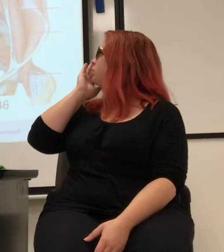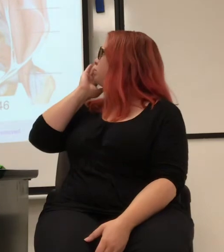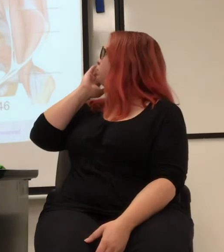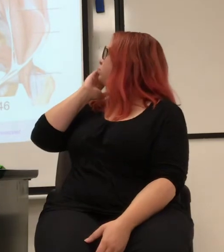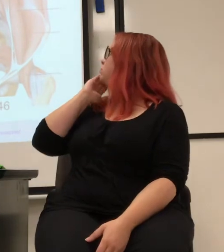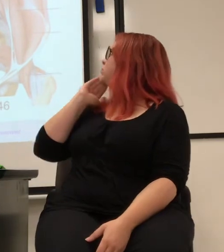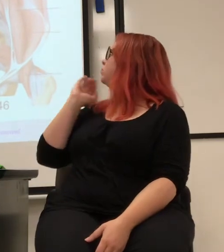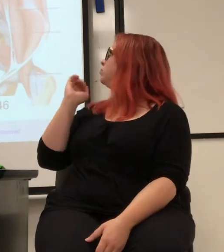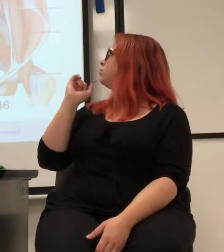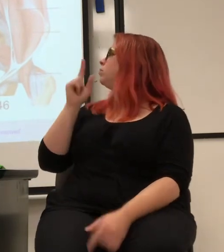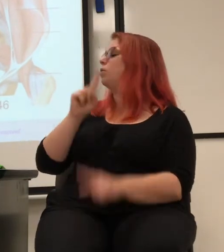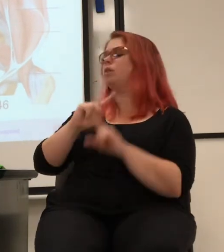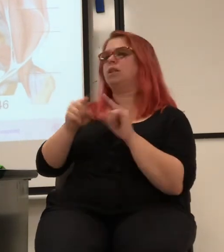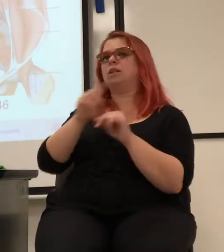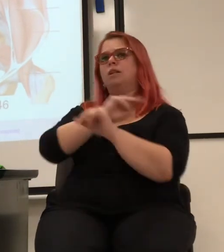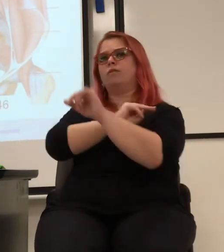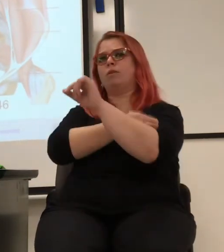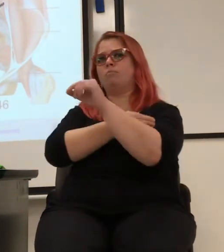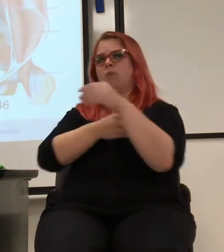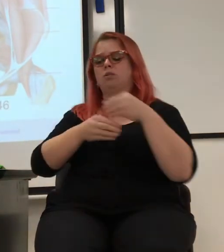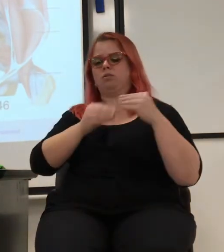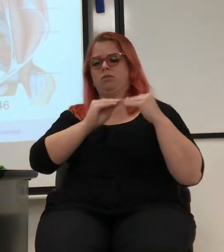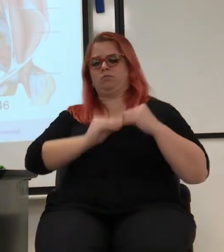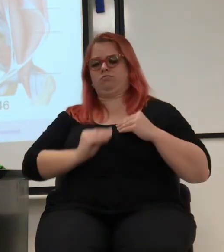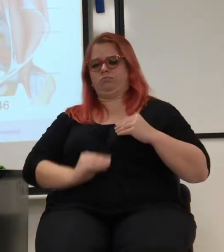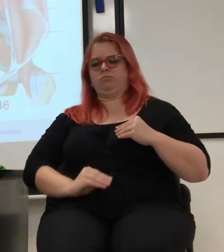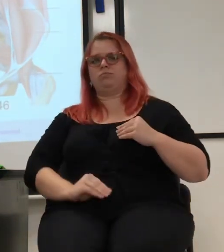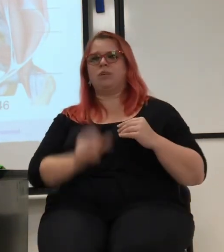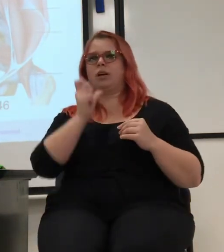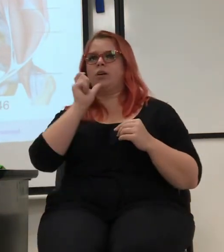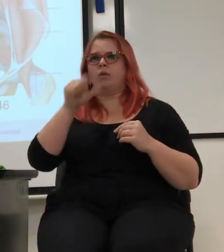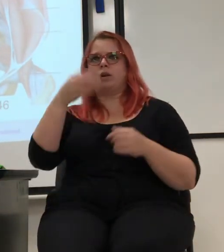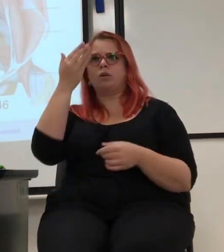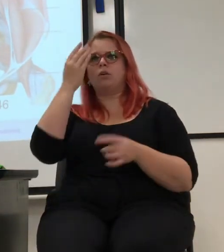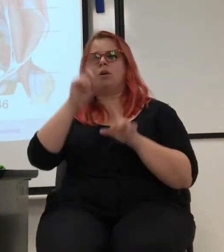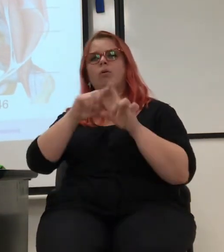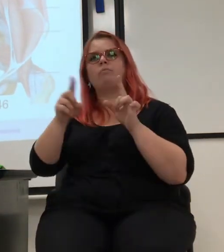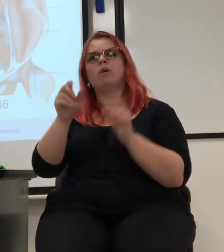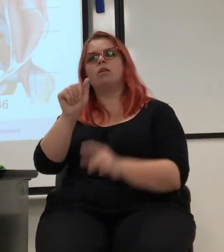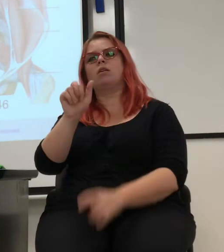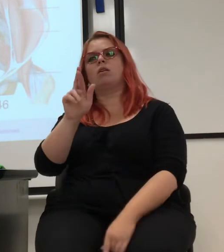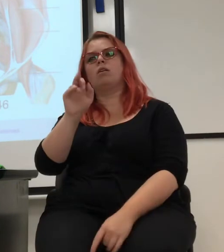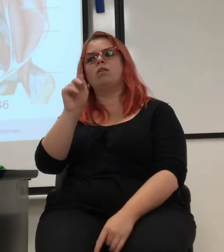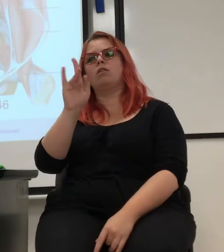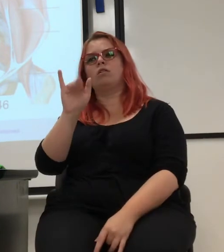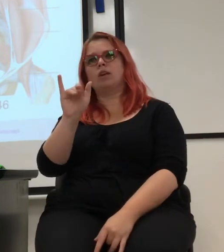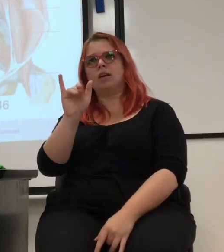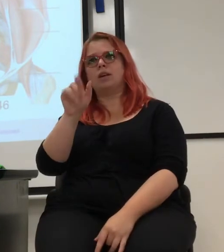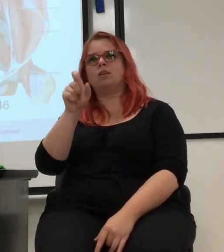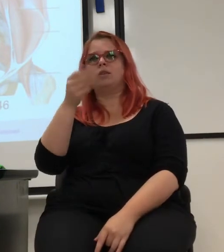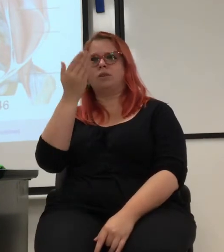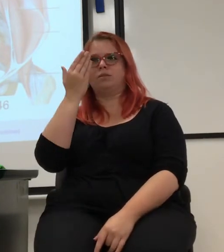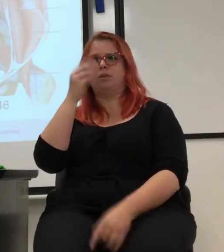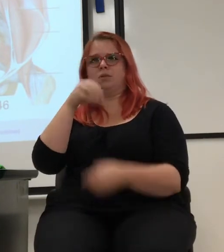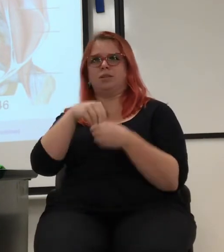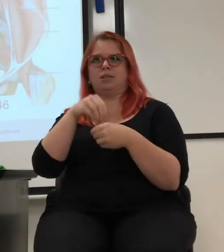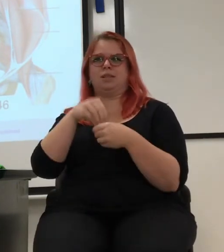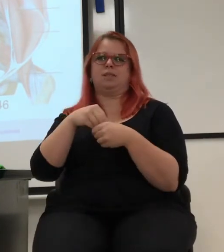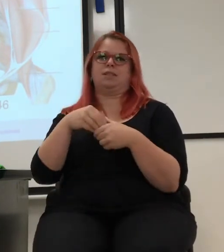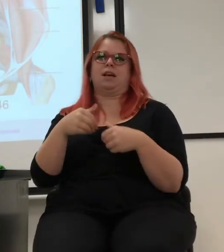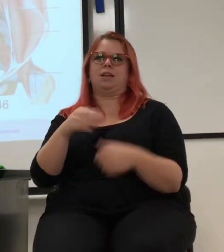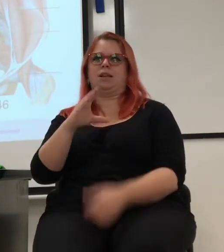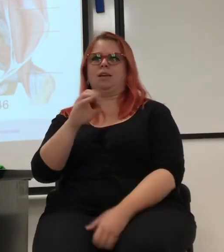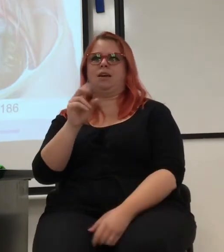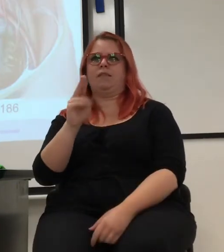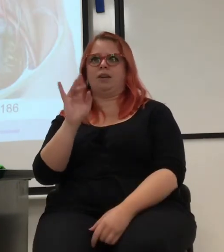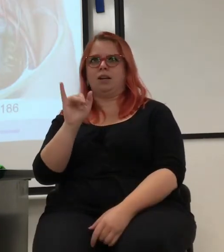minor iliacus, the muscles behind there. But what you do need to know is the artery in the abdominal cavity. So let's add the artery